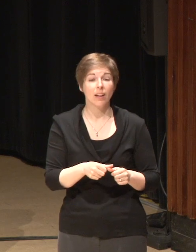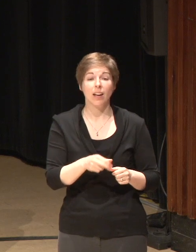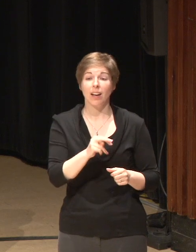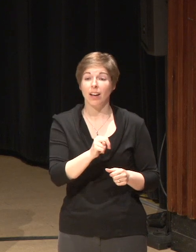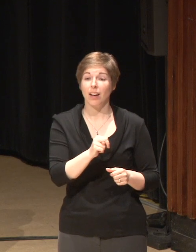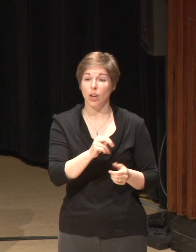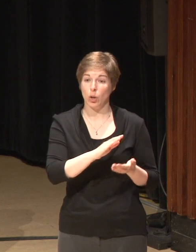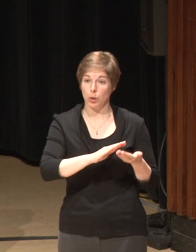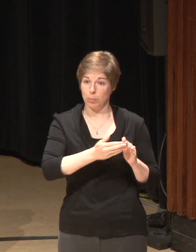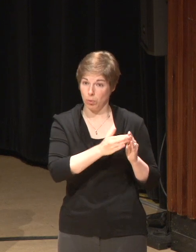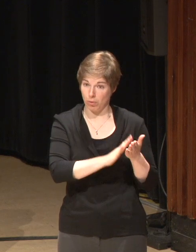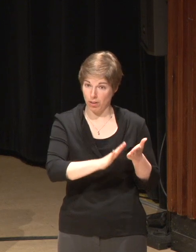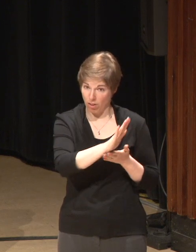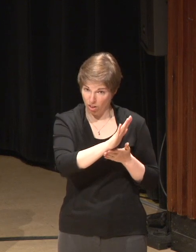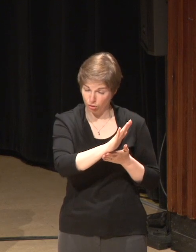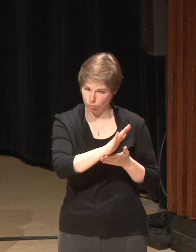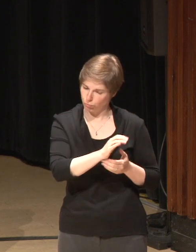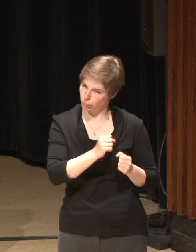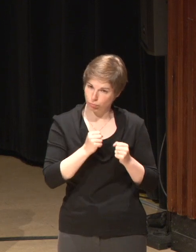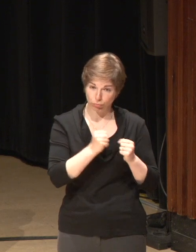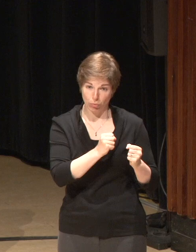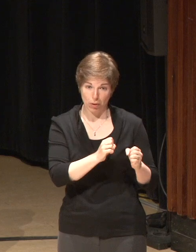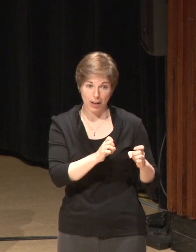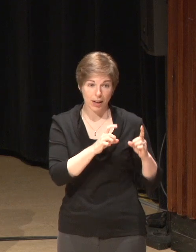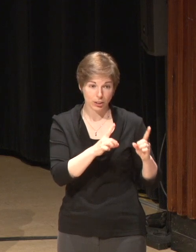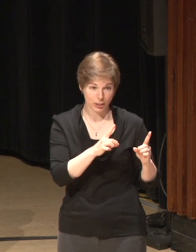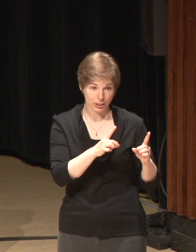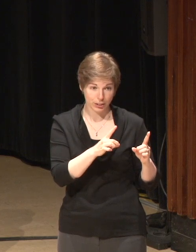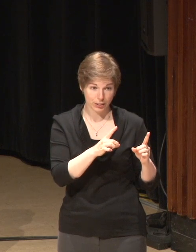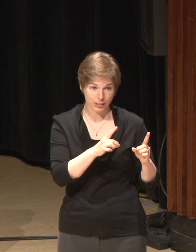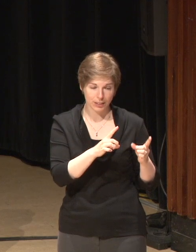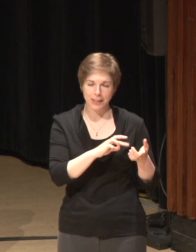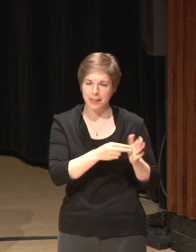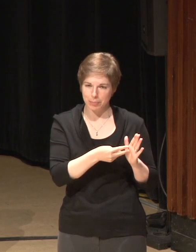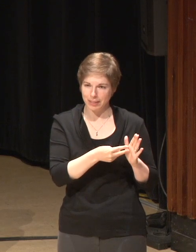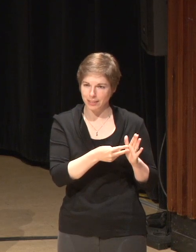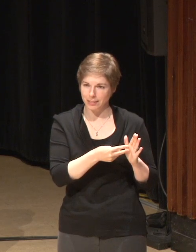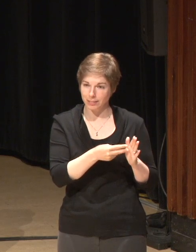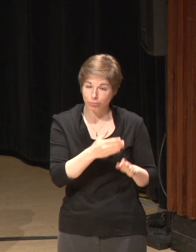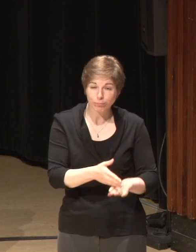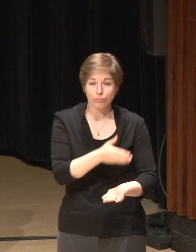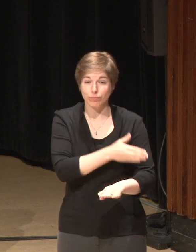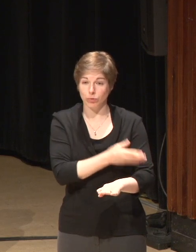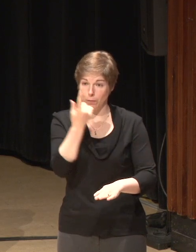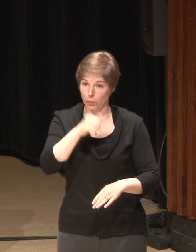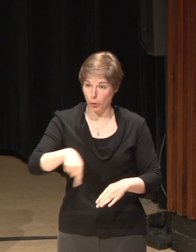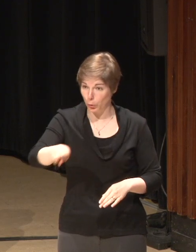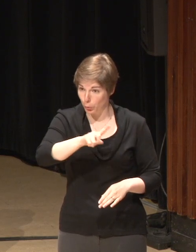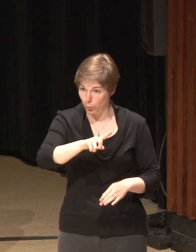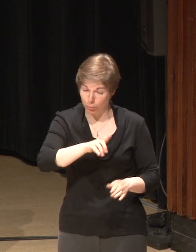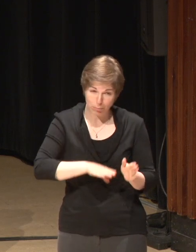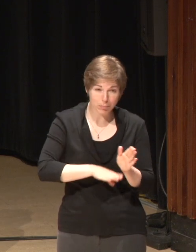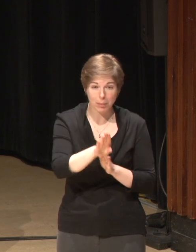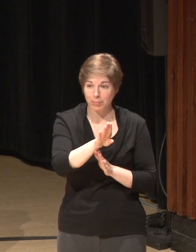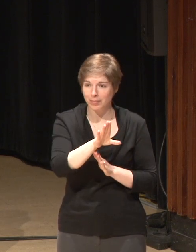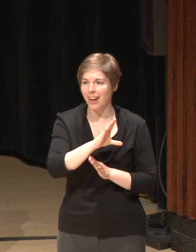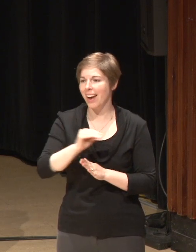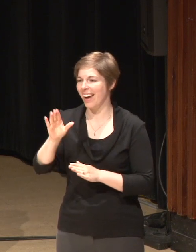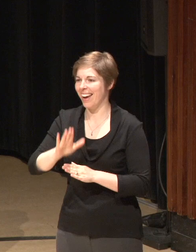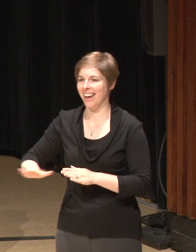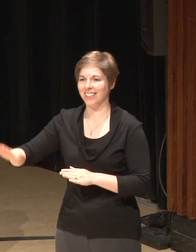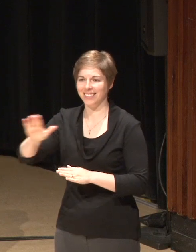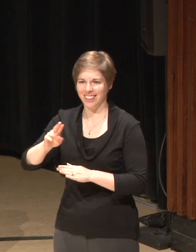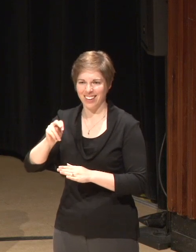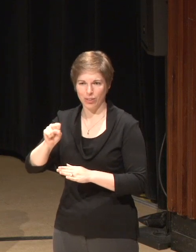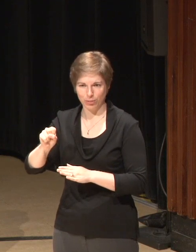education means success for you and for our province. Also, I can't help but